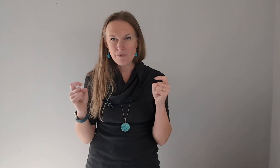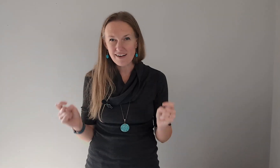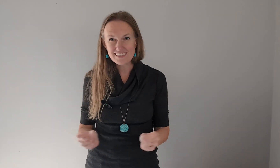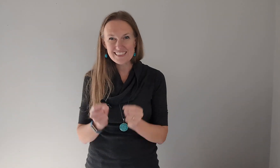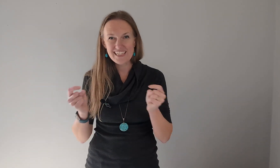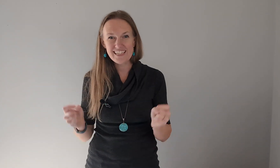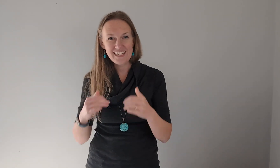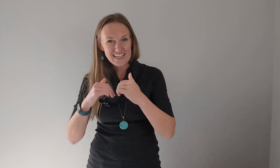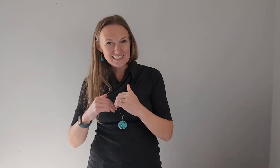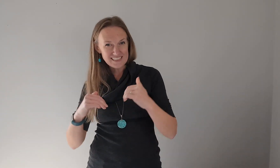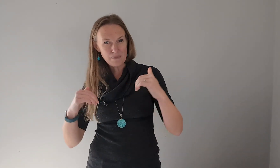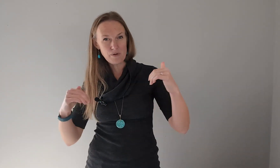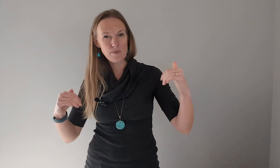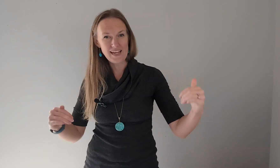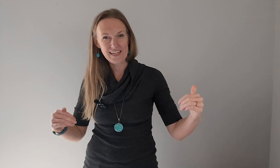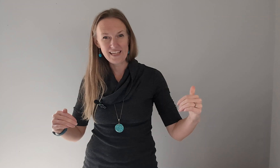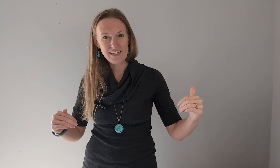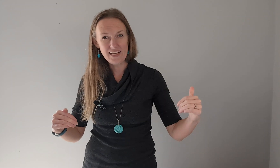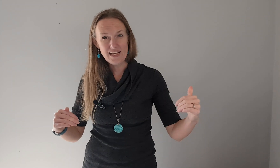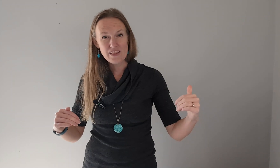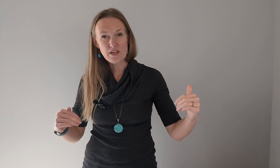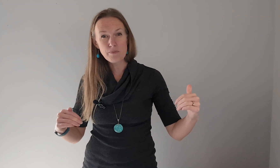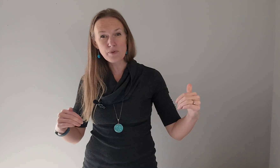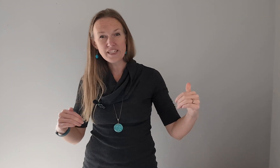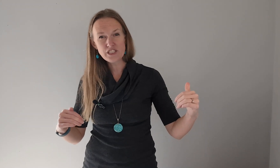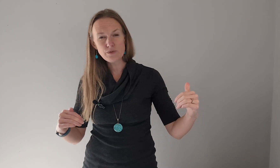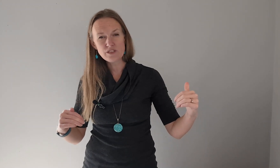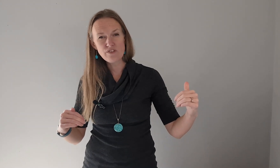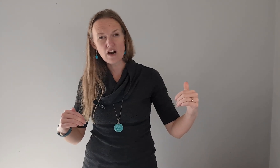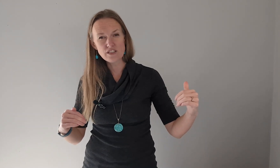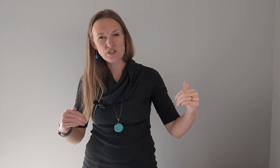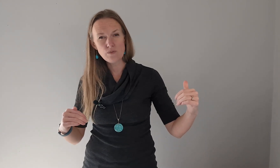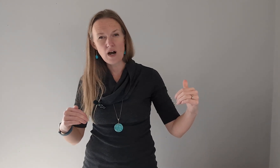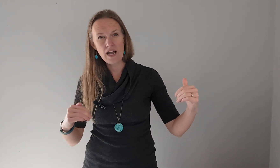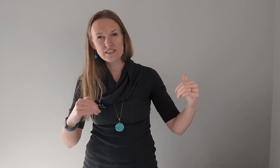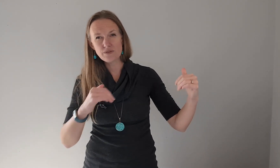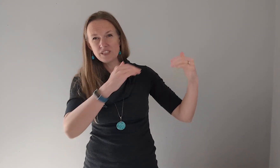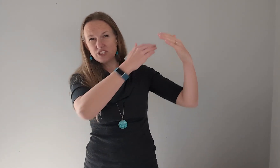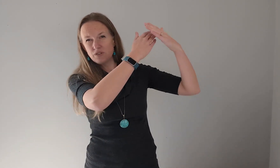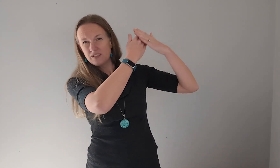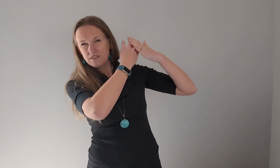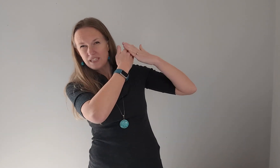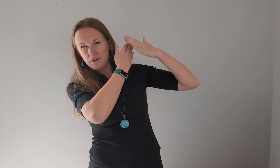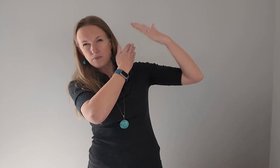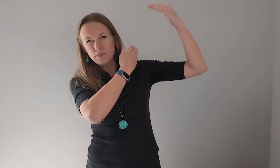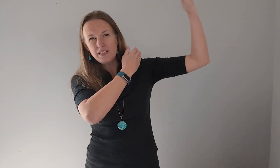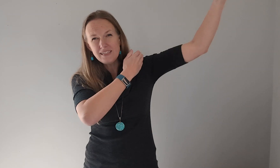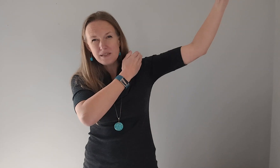apart. Sin separated. The breach was far too wide. So we're going to show that there was like really